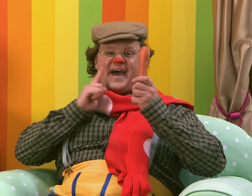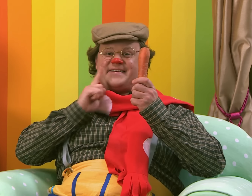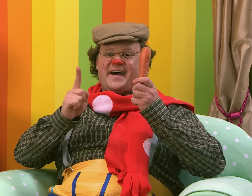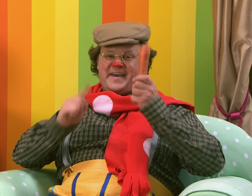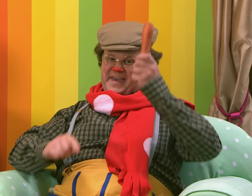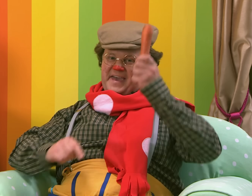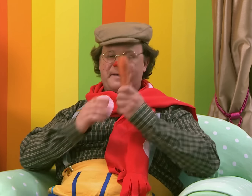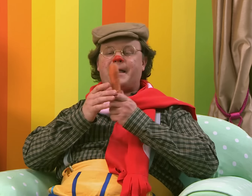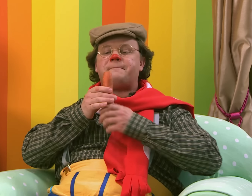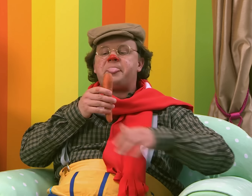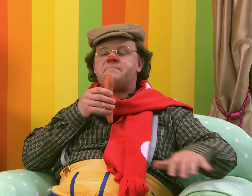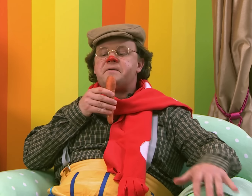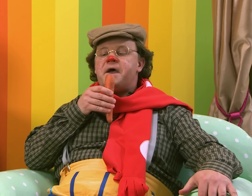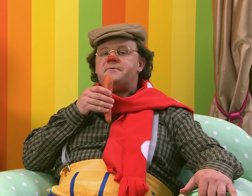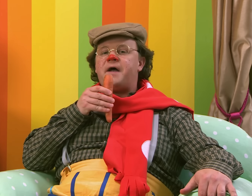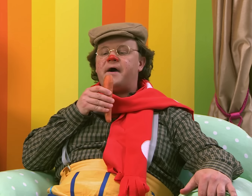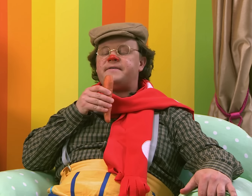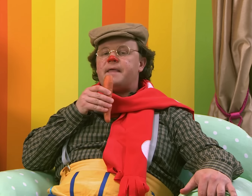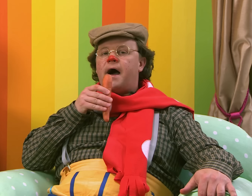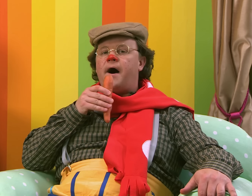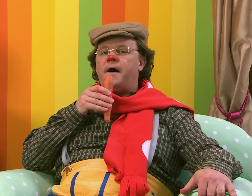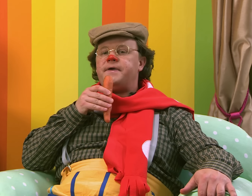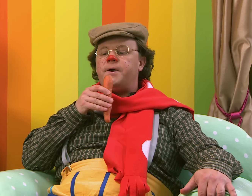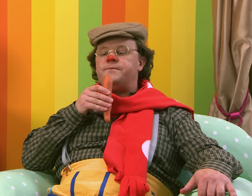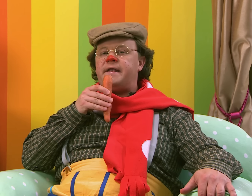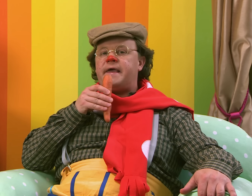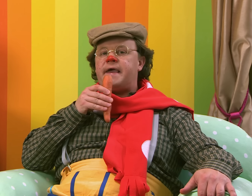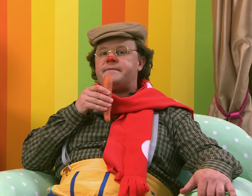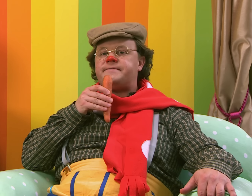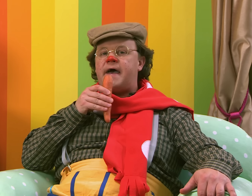commentator. Yeah. Right, are you ready, Teddy?